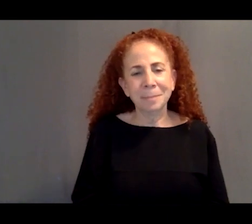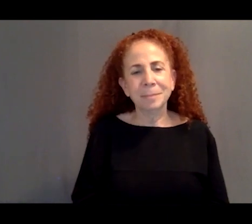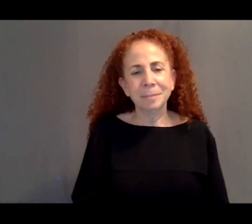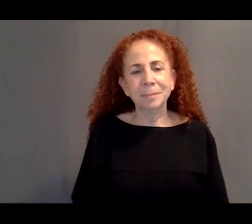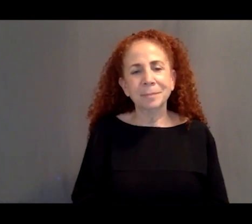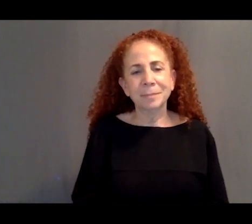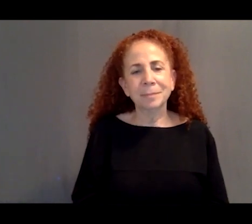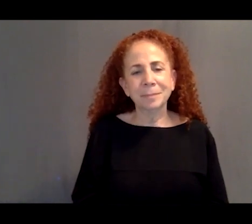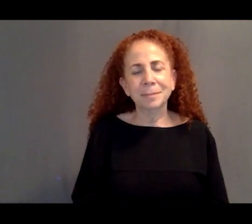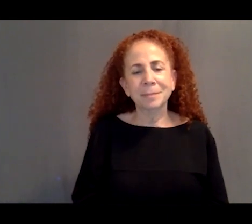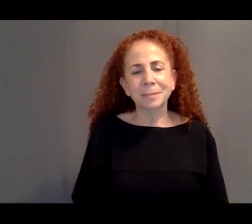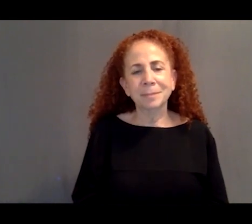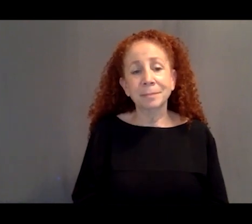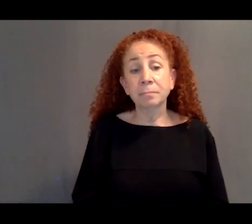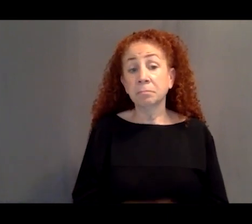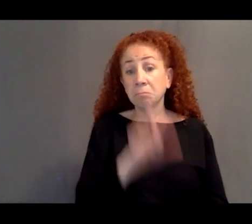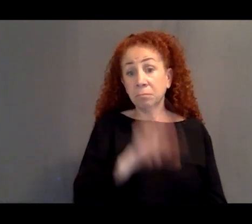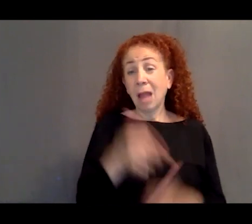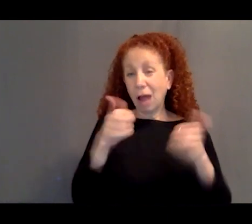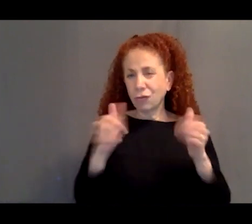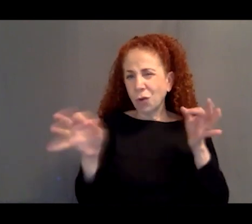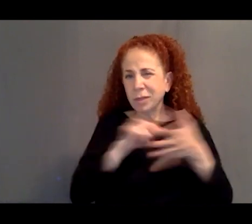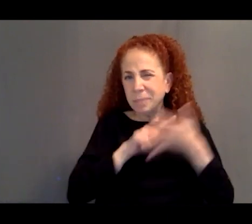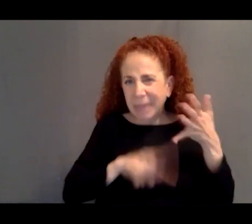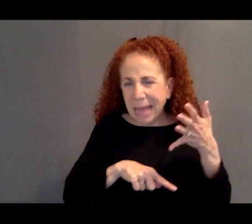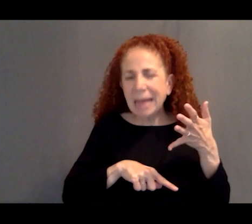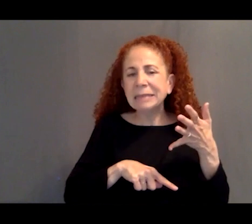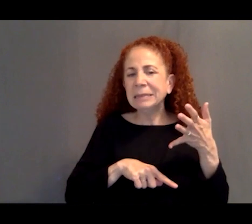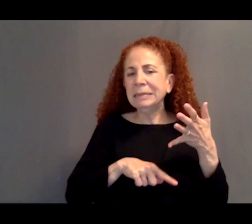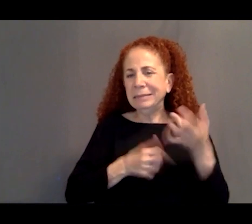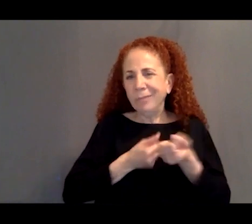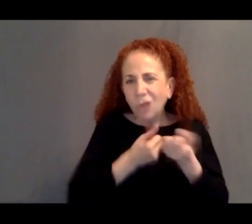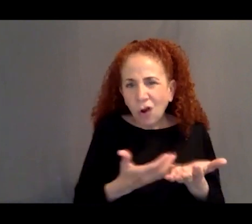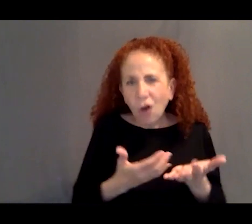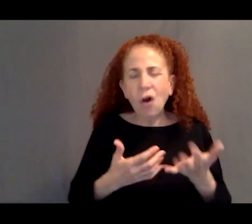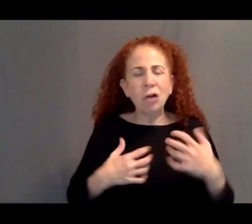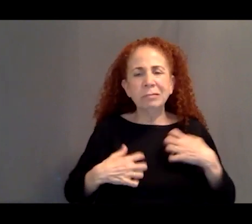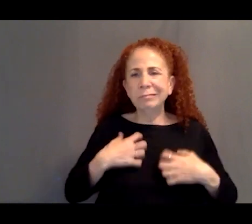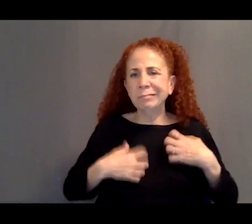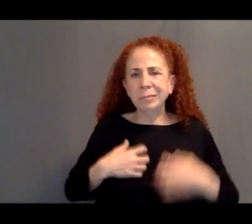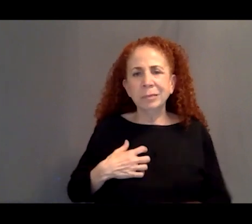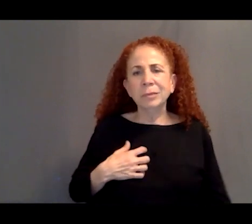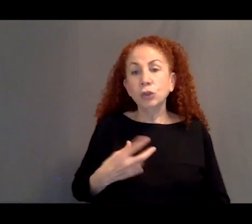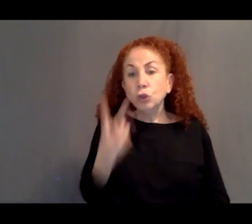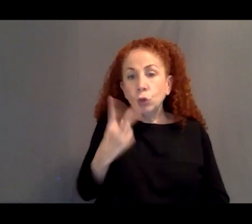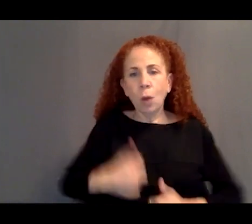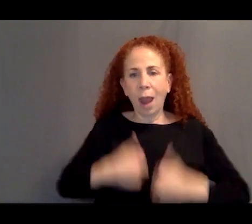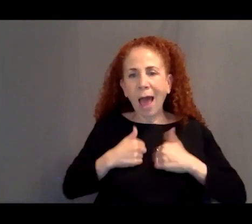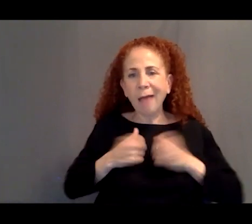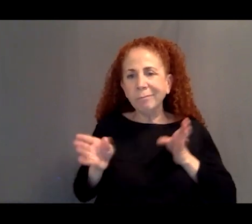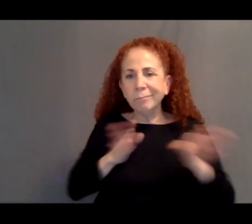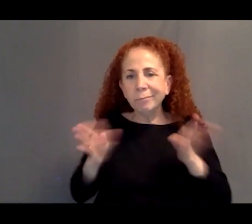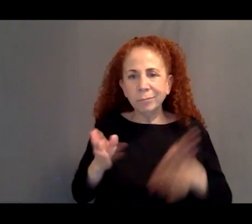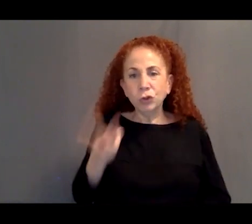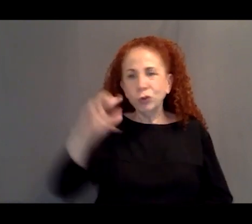Certain dynamics, as I try to outline here, produce a very uneasy duality. So just as